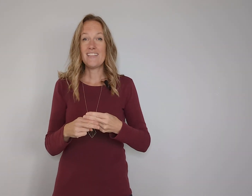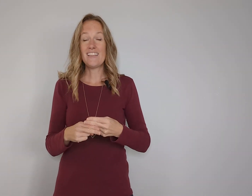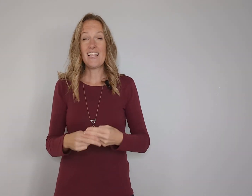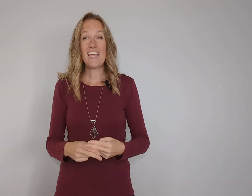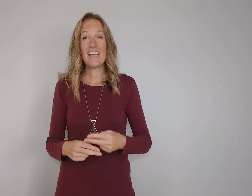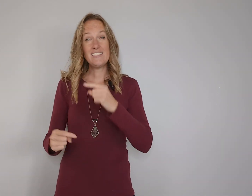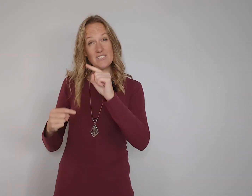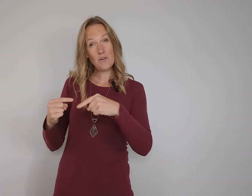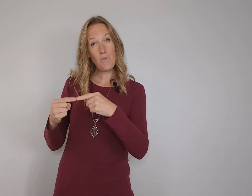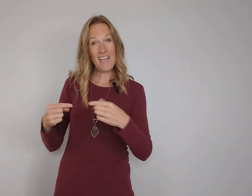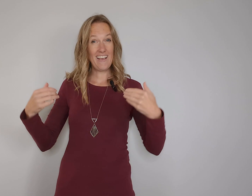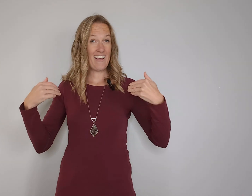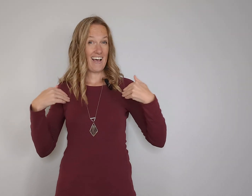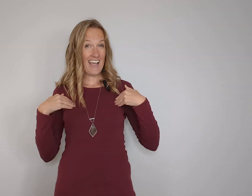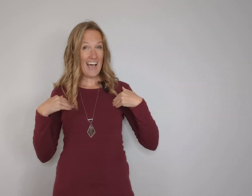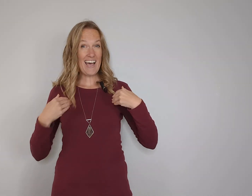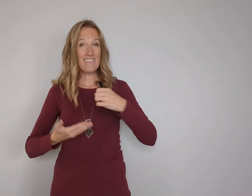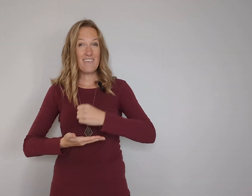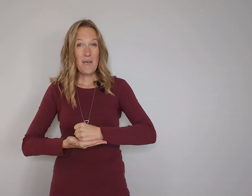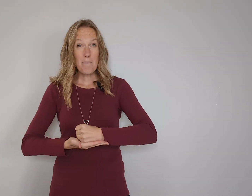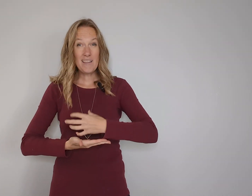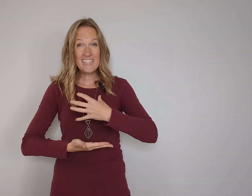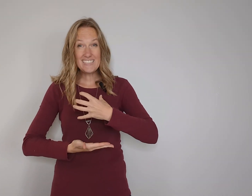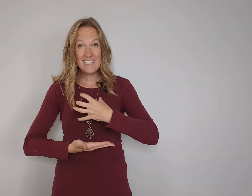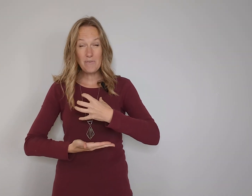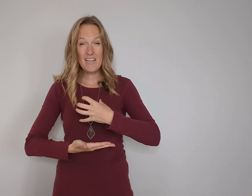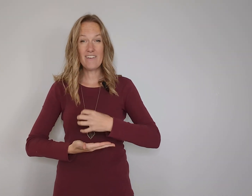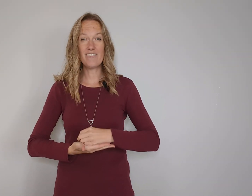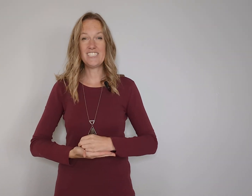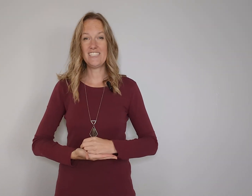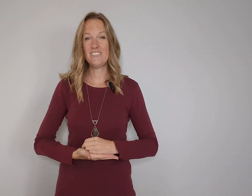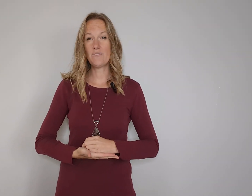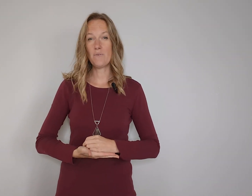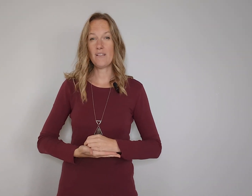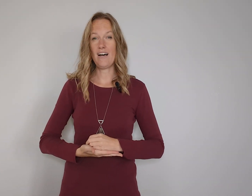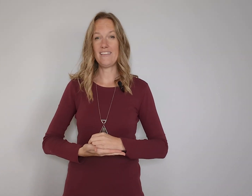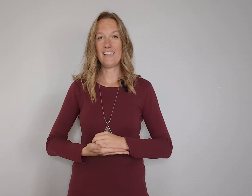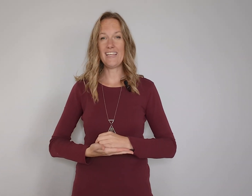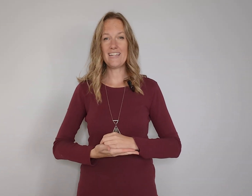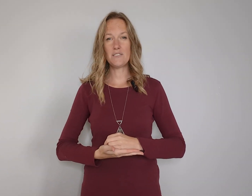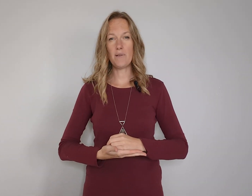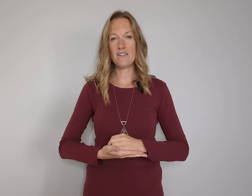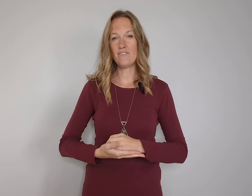the land. So when I have plenty, when I have riches, on the land that is